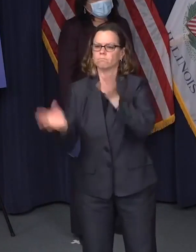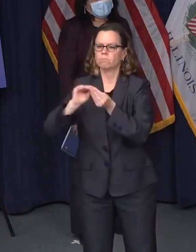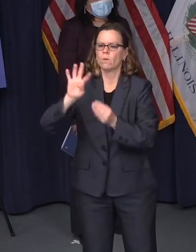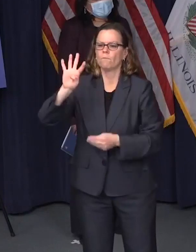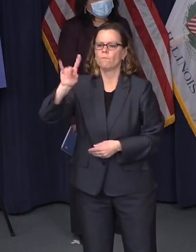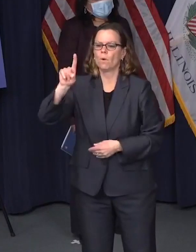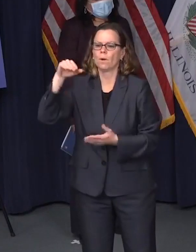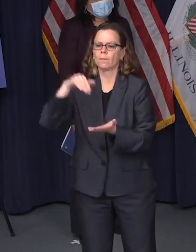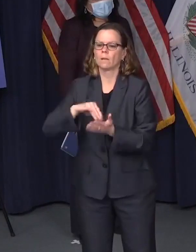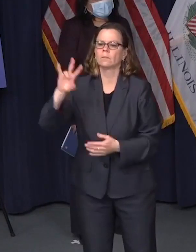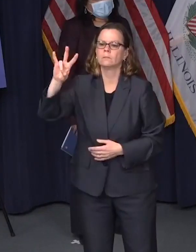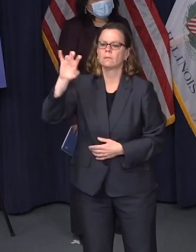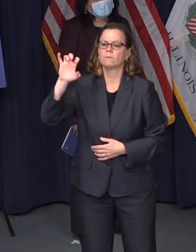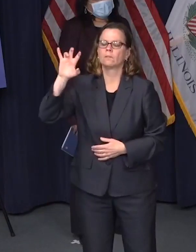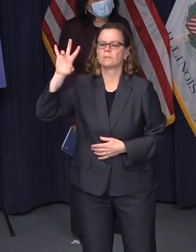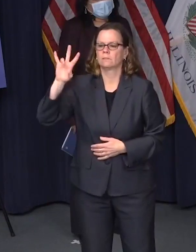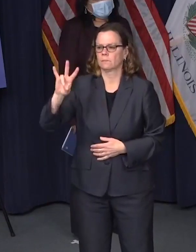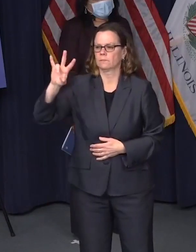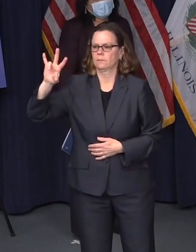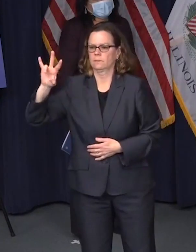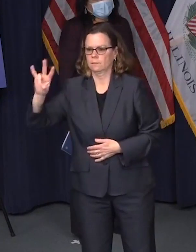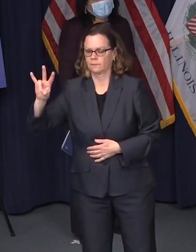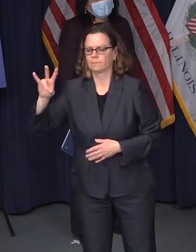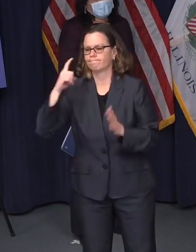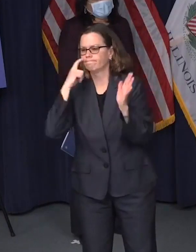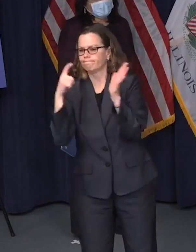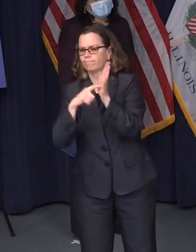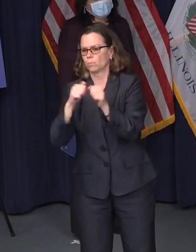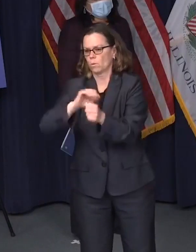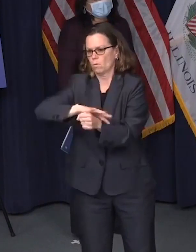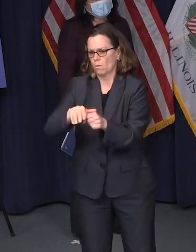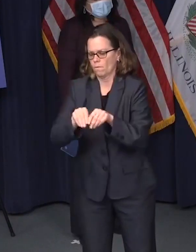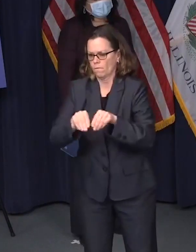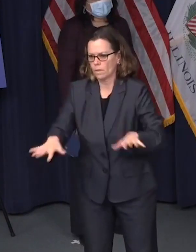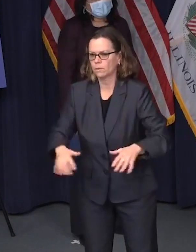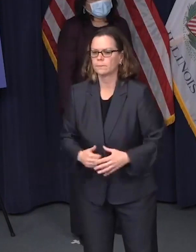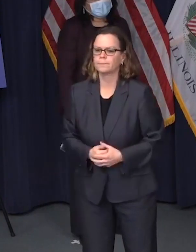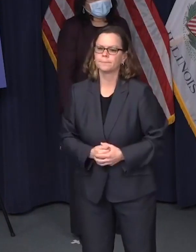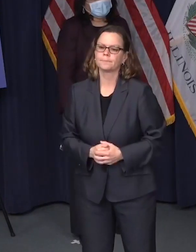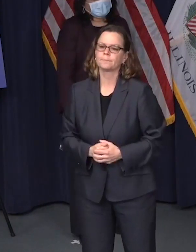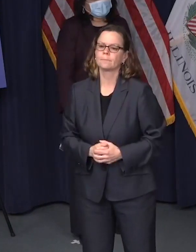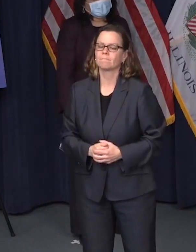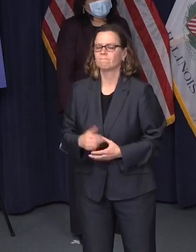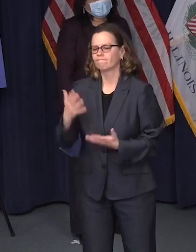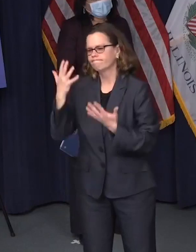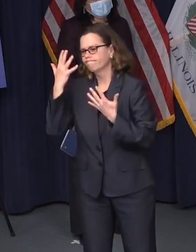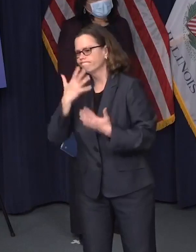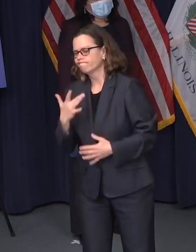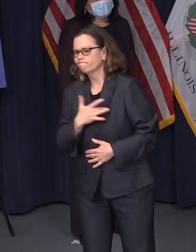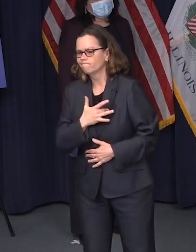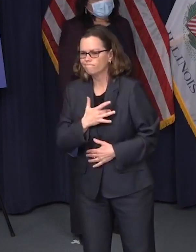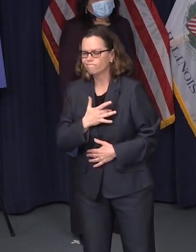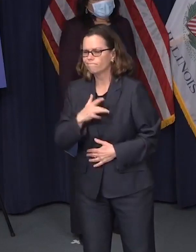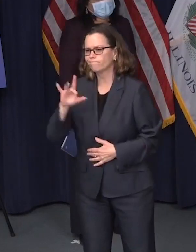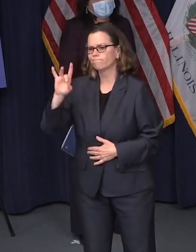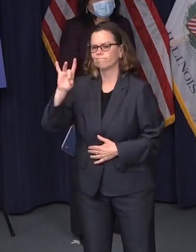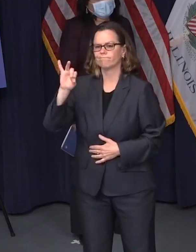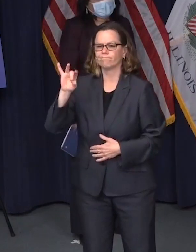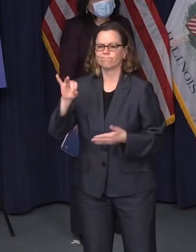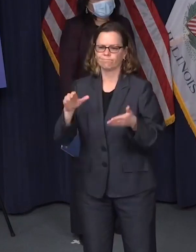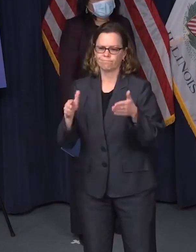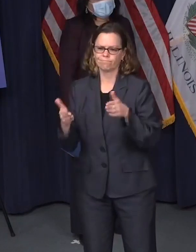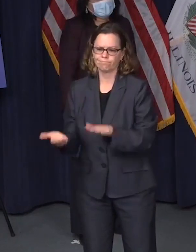41,777. Unfortunately, there are 80 Illinoisans that lost their fight with COVID-19, which brings